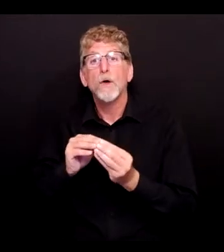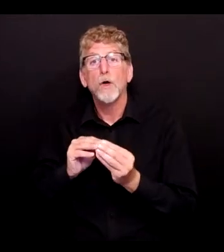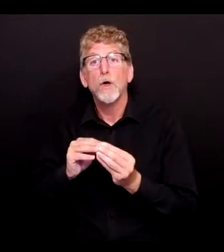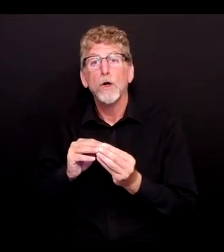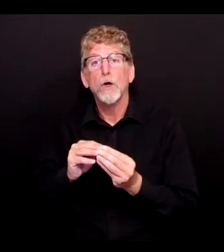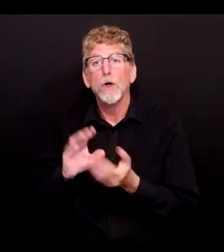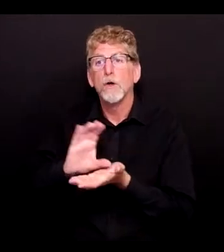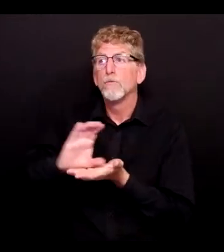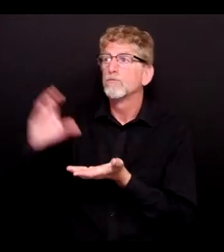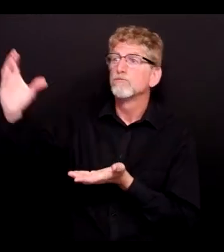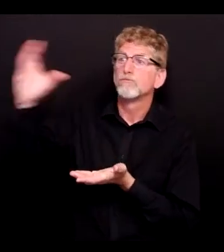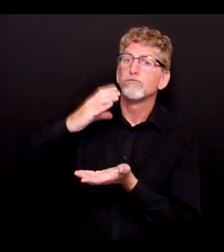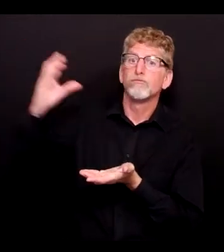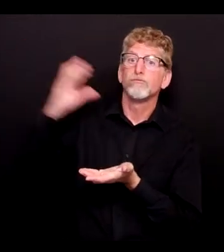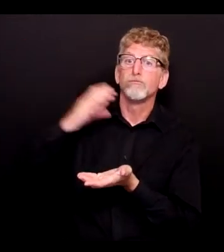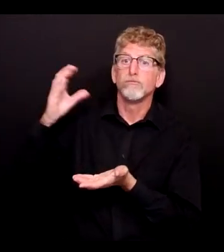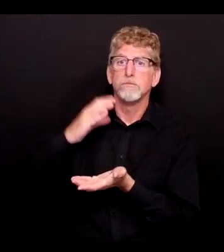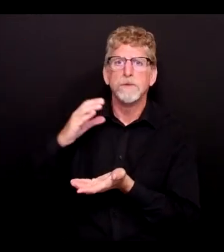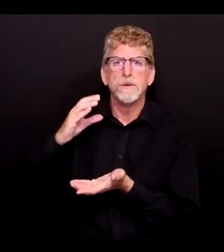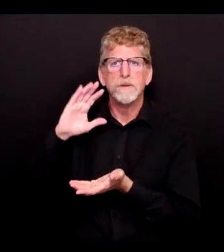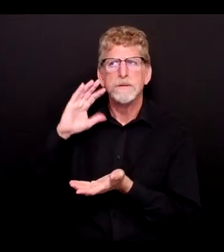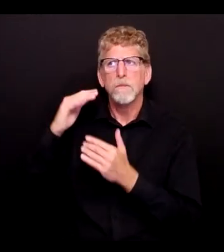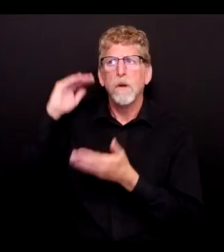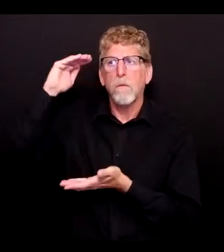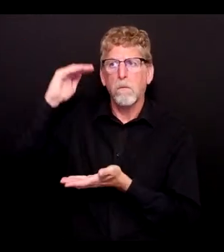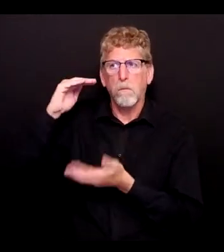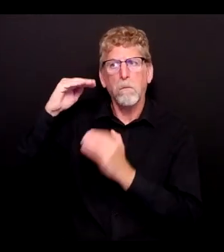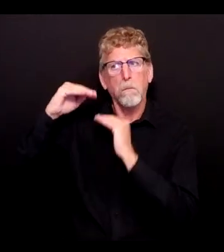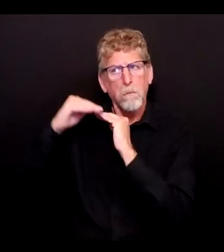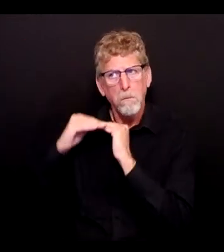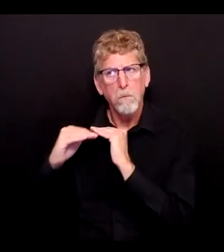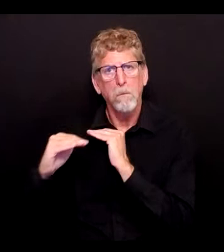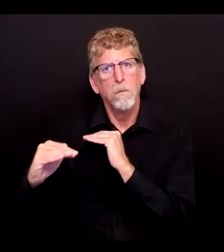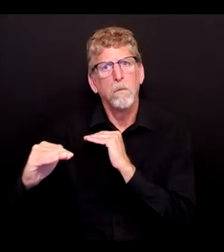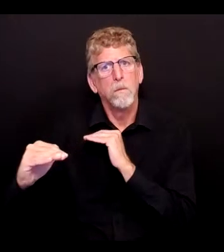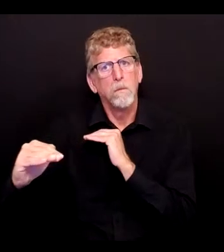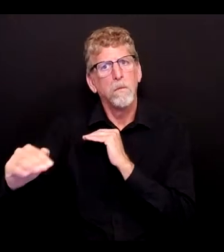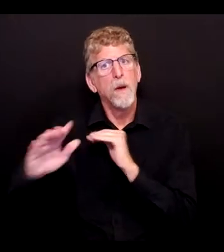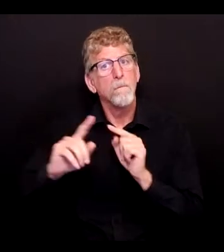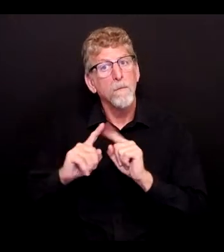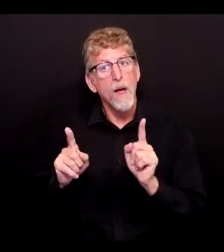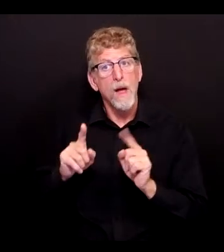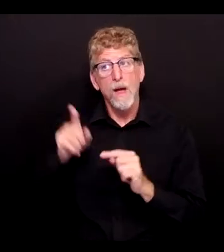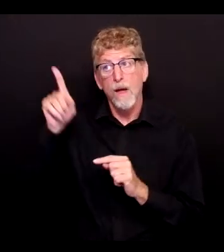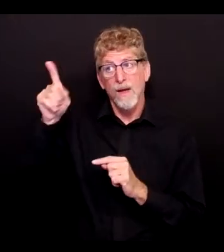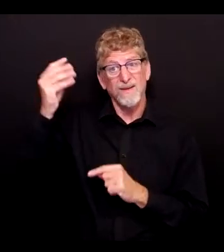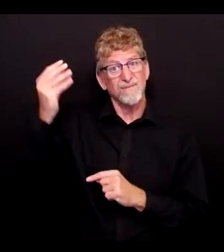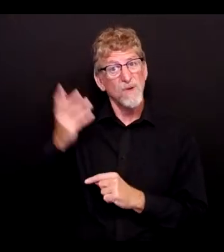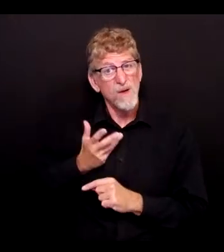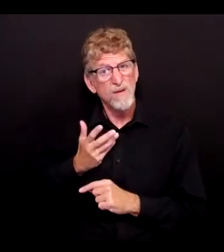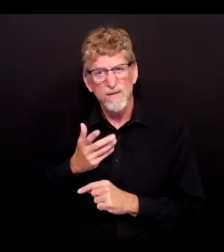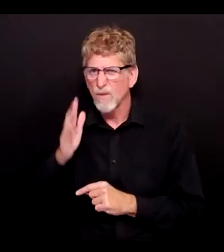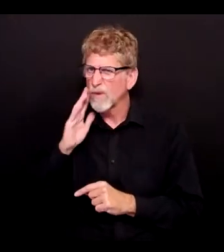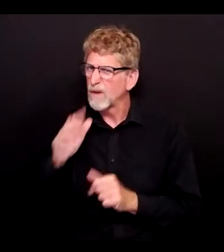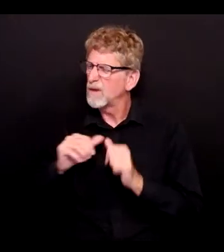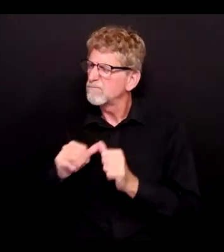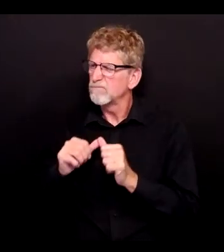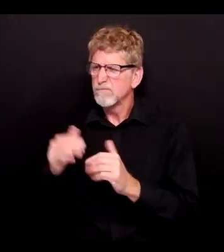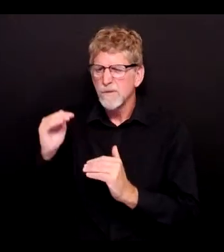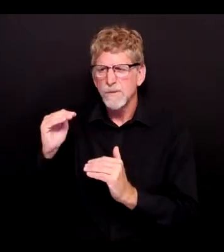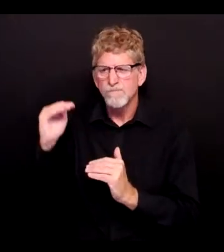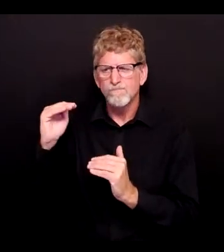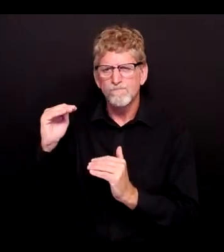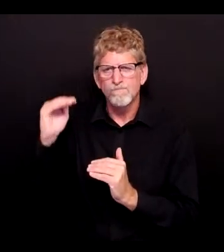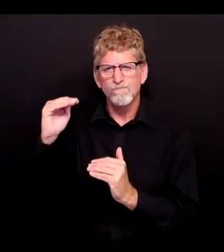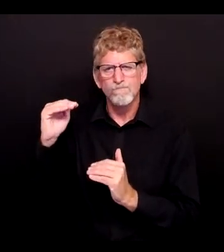of leveled out for the time being, that amount is going to grow further and potentially quite